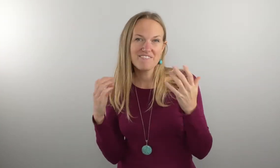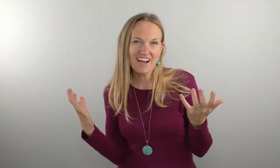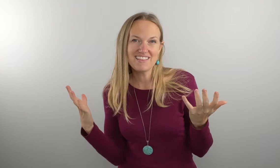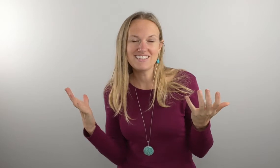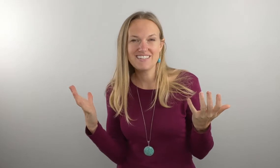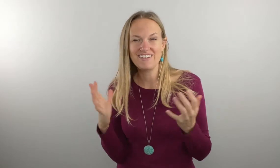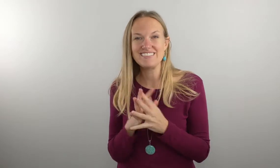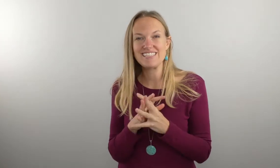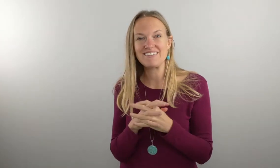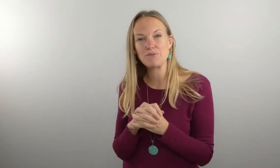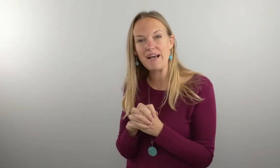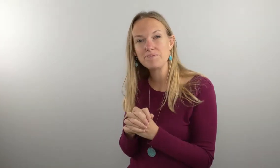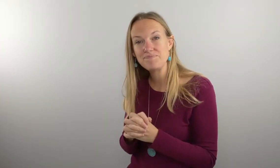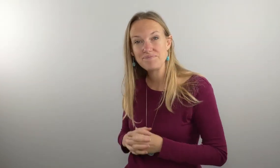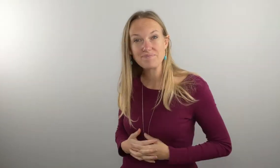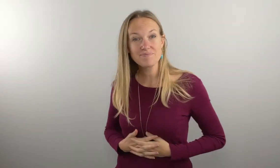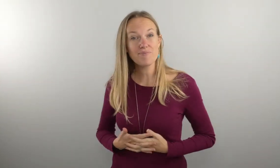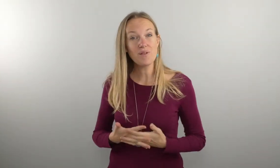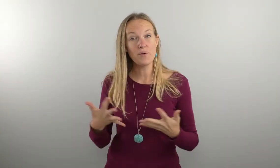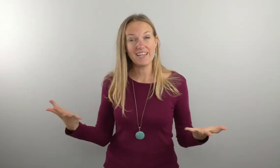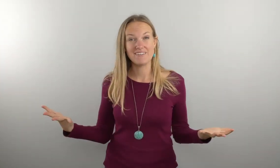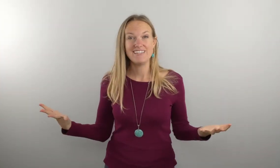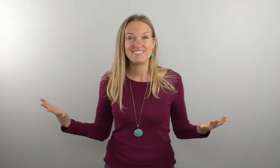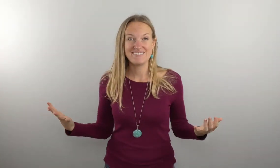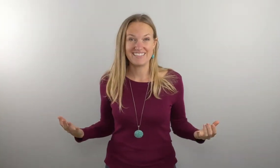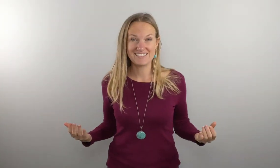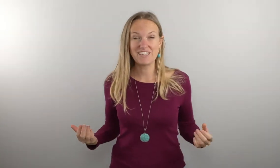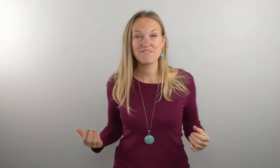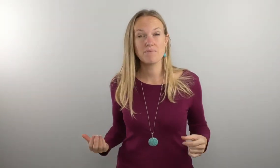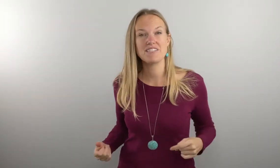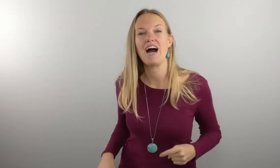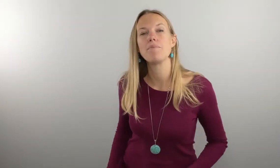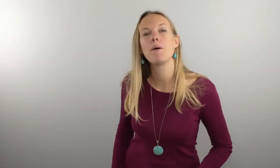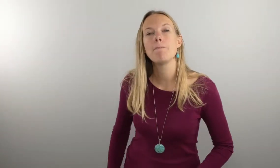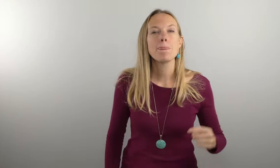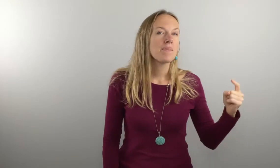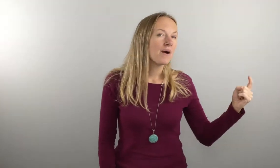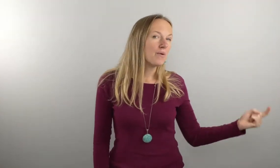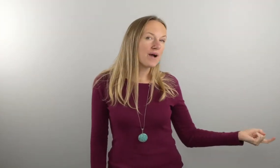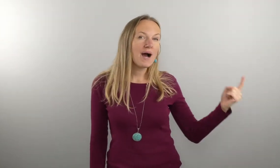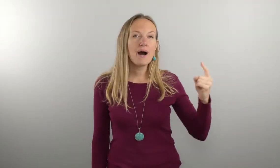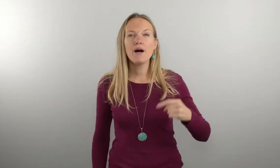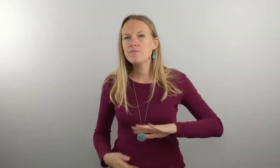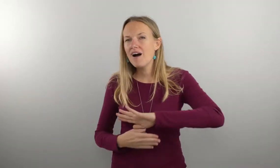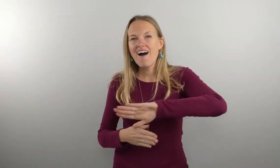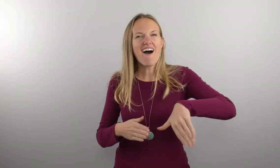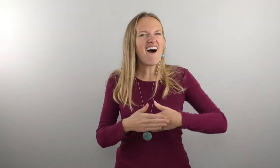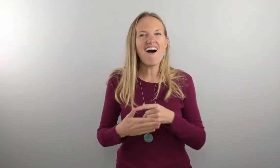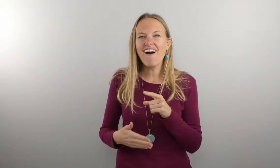find the tutorials there as well. Okay, so let's start from the top. O come all